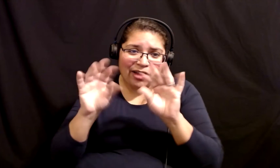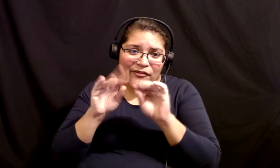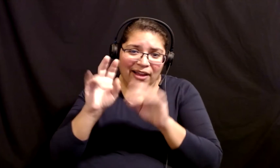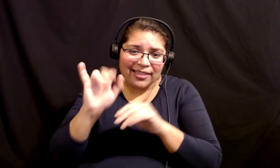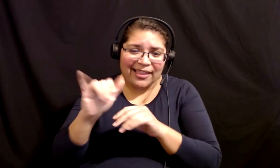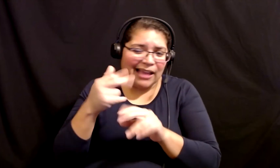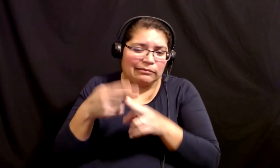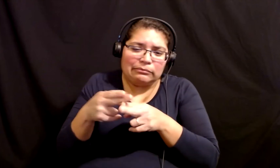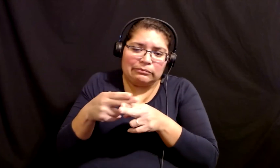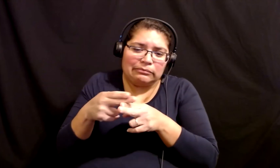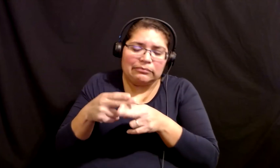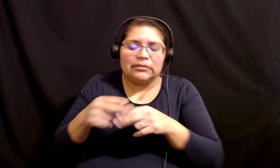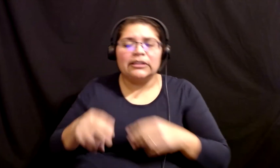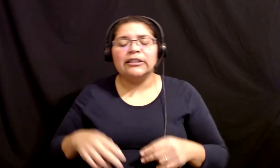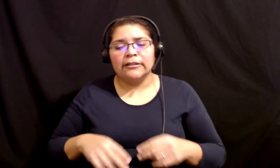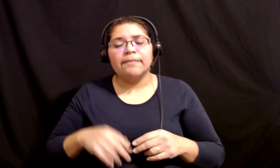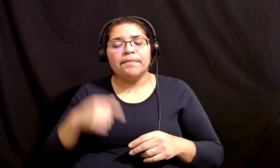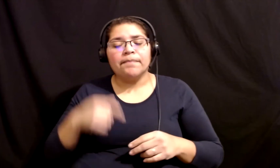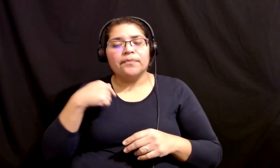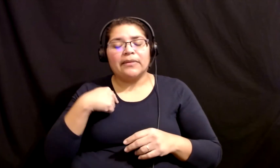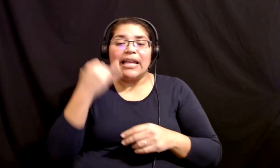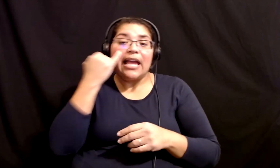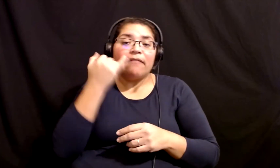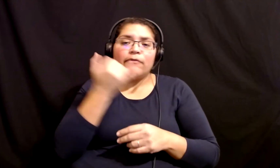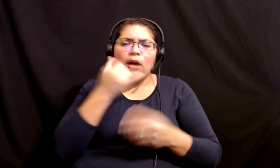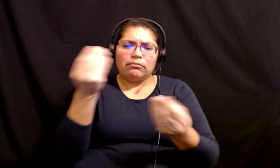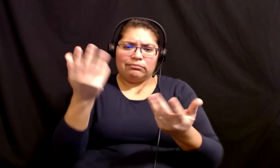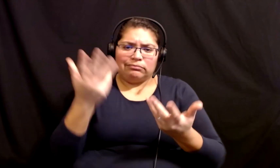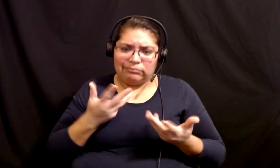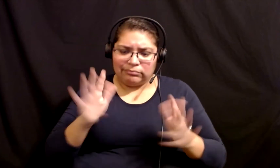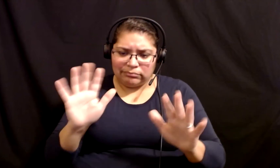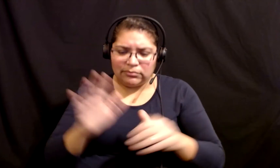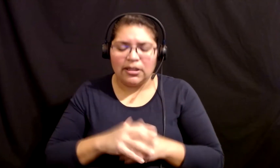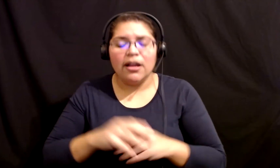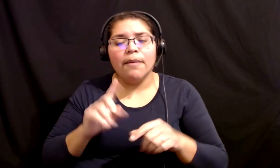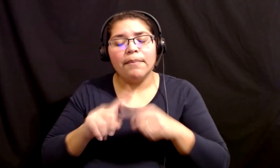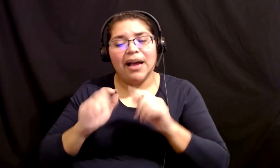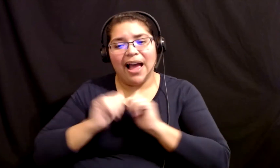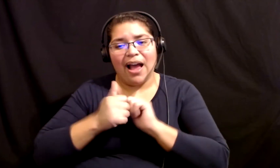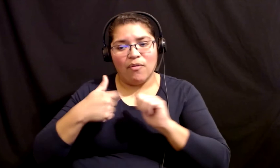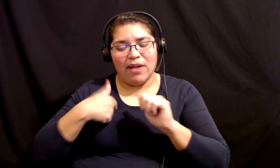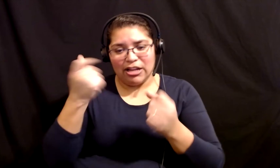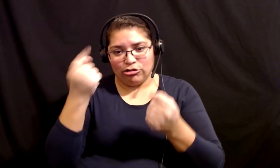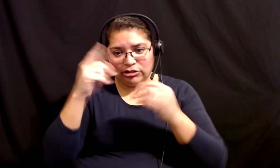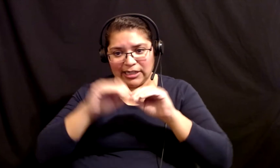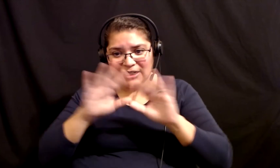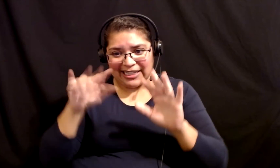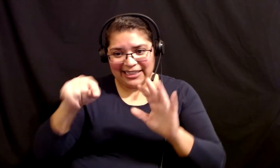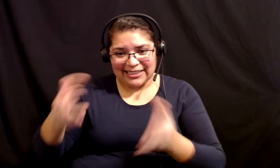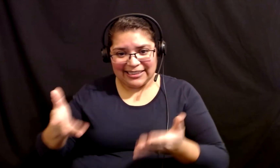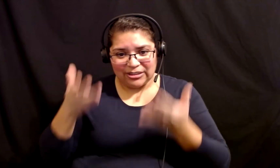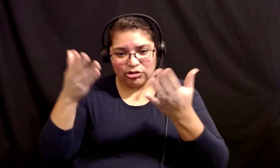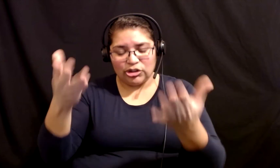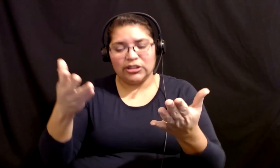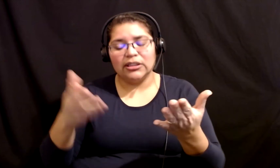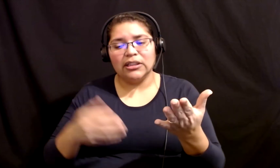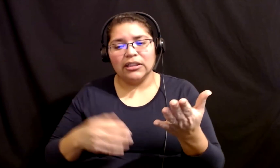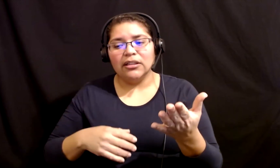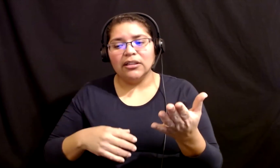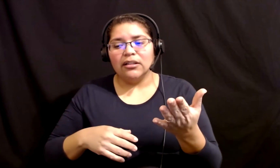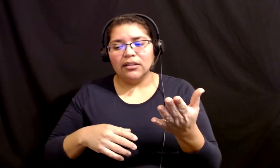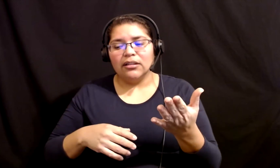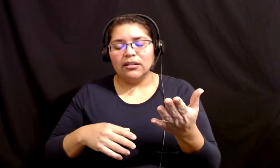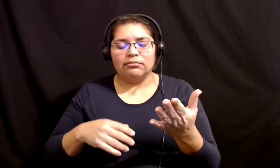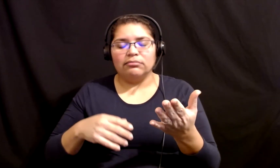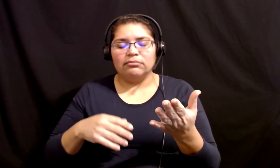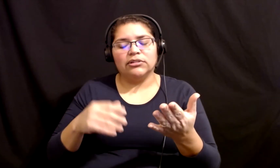briefly. And correct me if I'm wrong, but the way I was understanding the suggestion is that just give